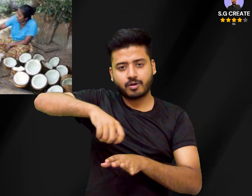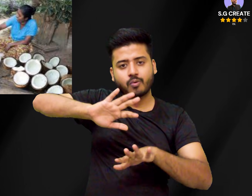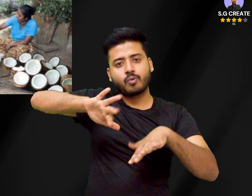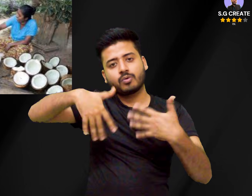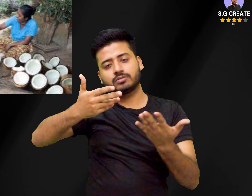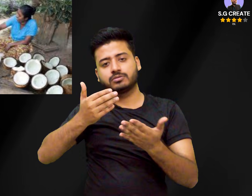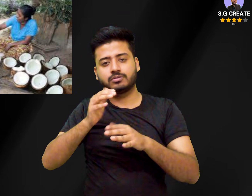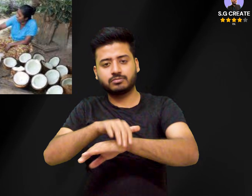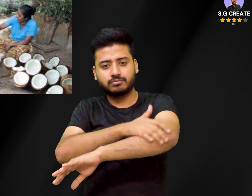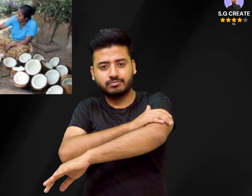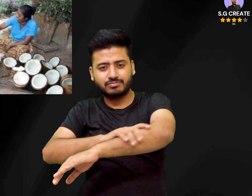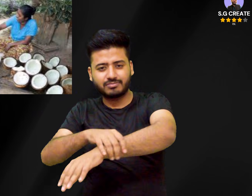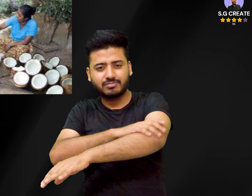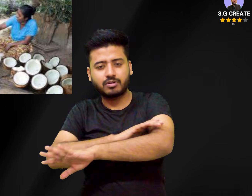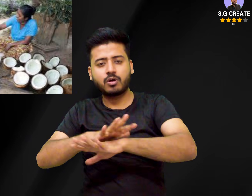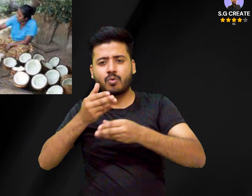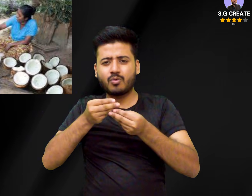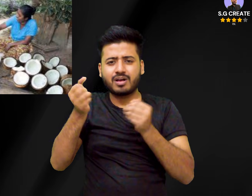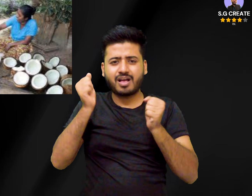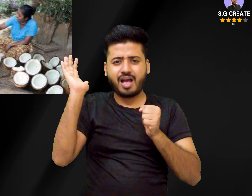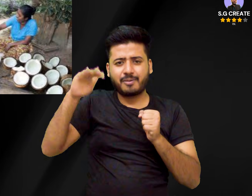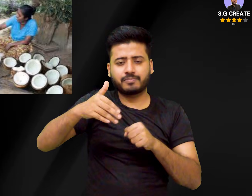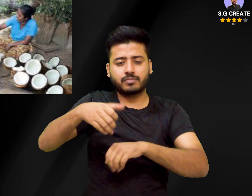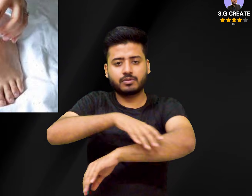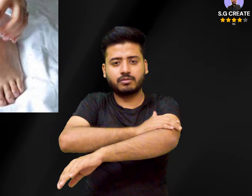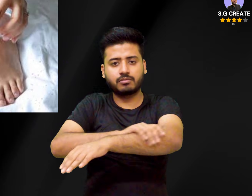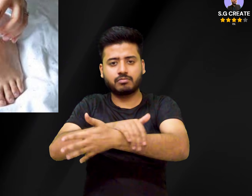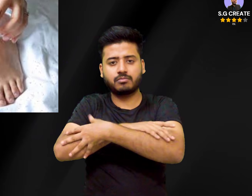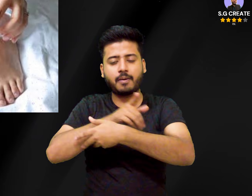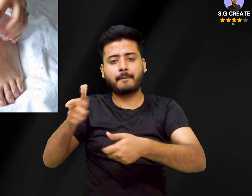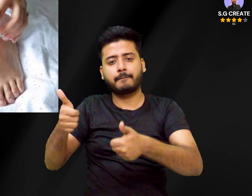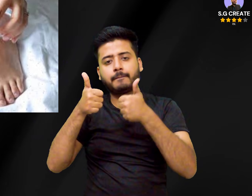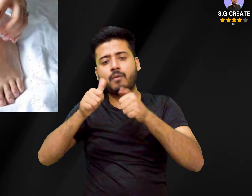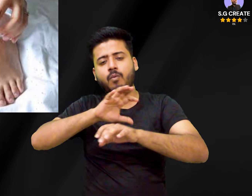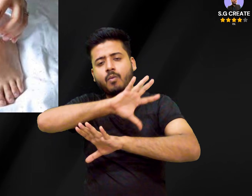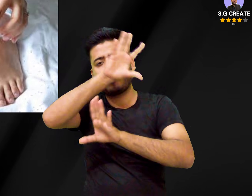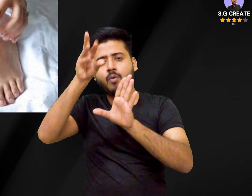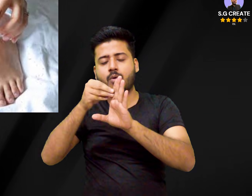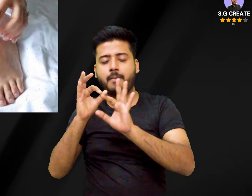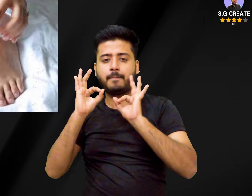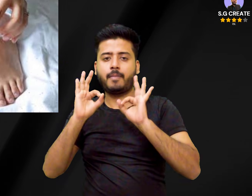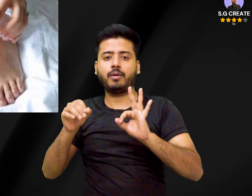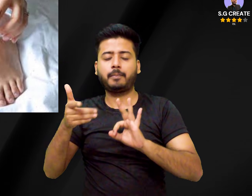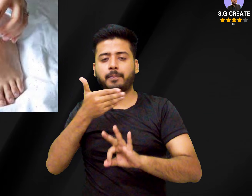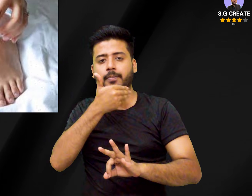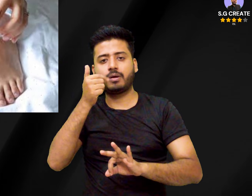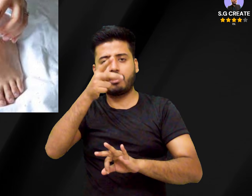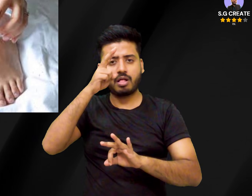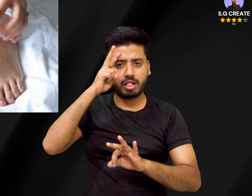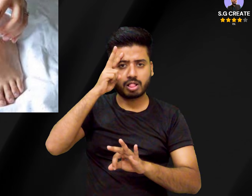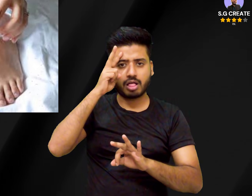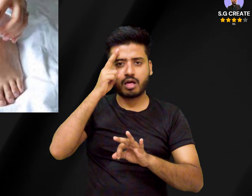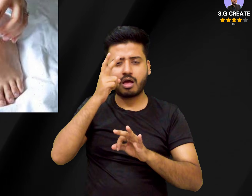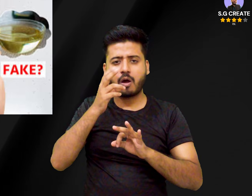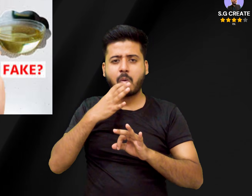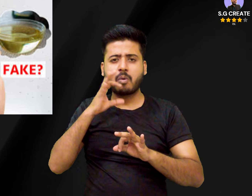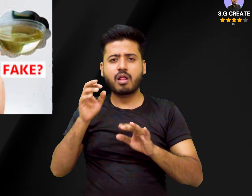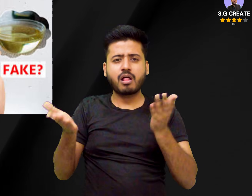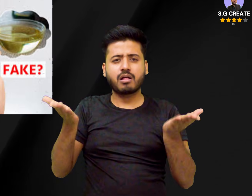to the ends, leading to improved overall hair health. The extended absorption time allows the oil to fully penetrate the hair